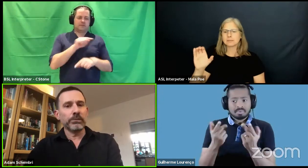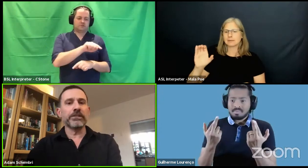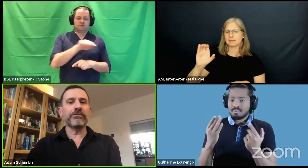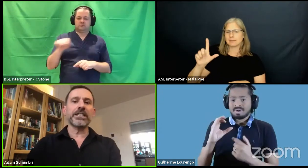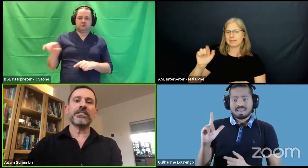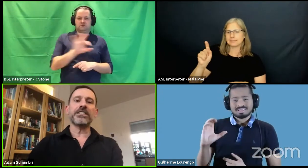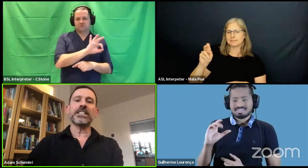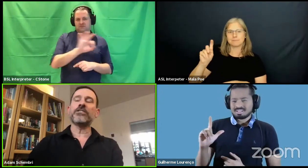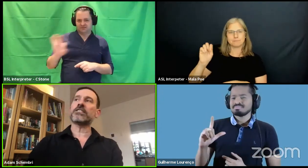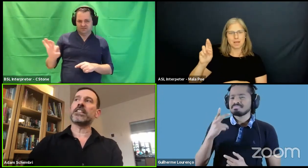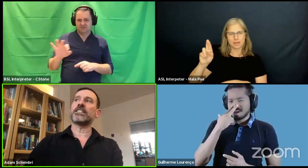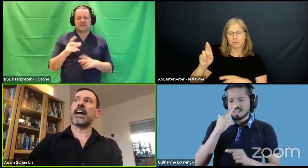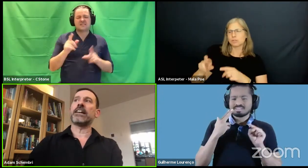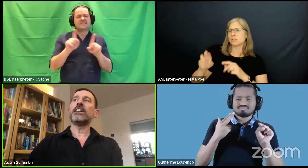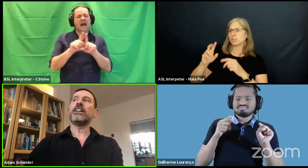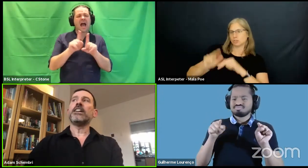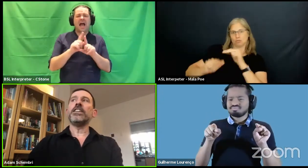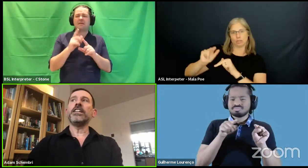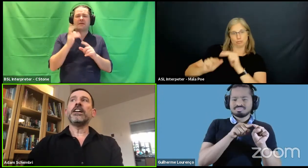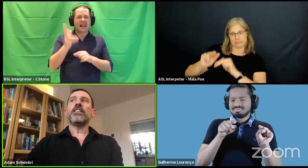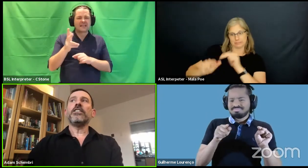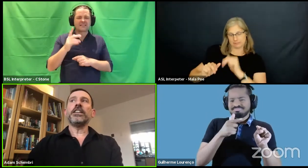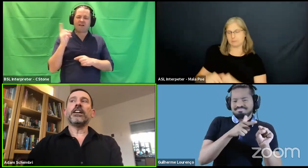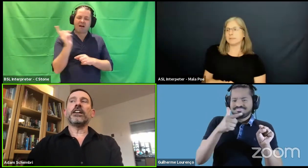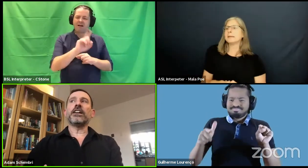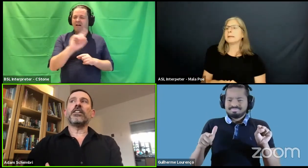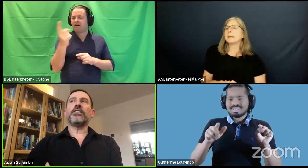a little bit of redundancy in the sense that the